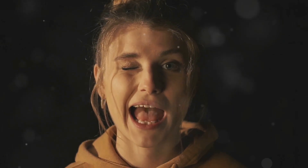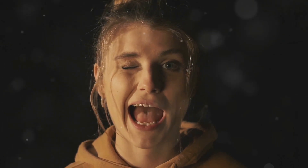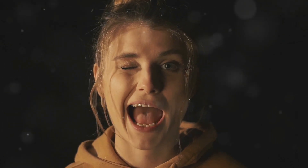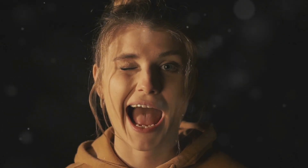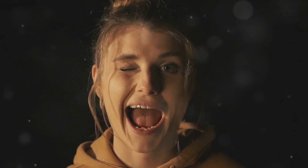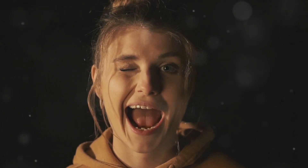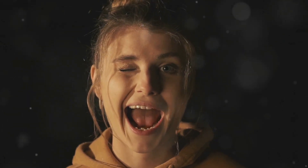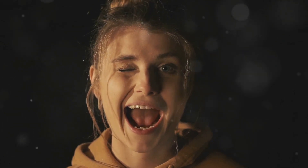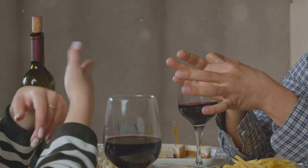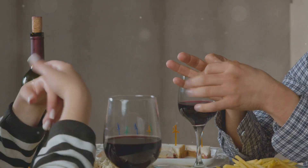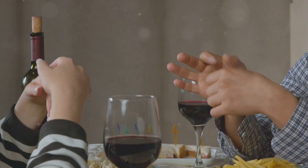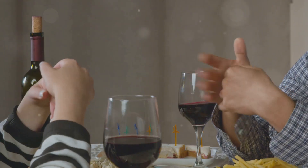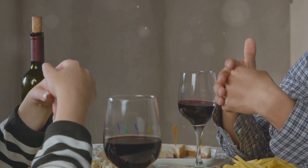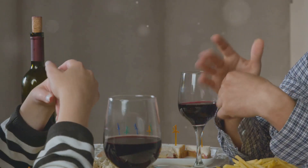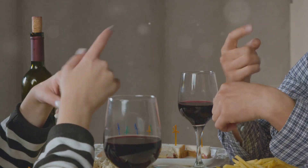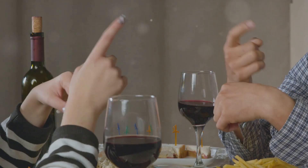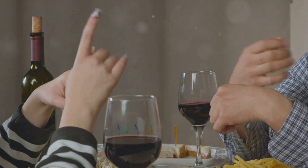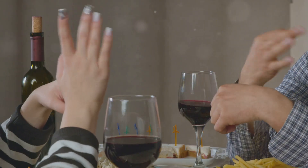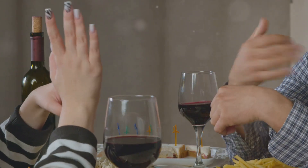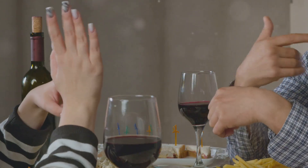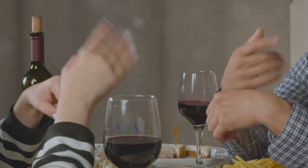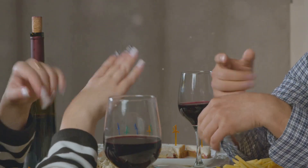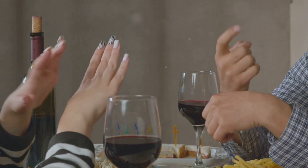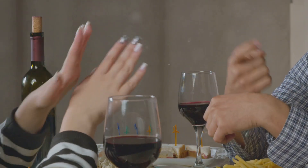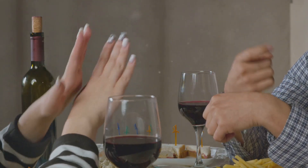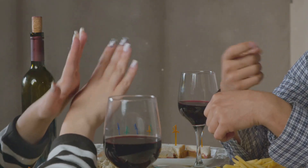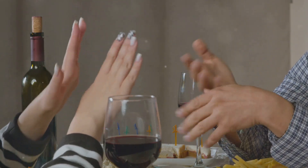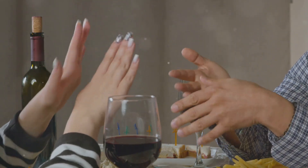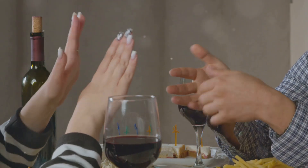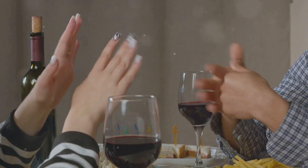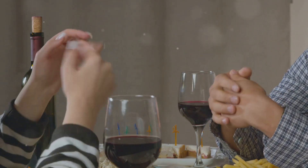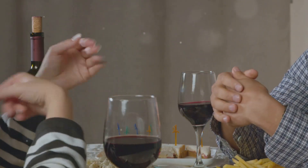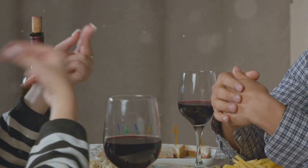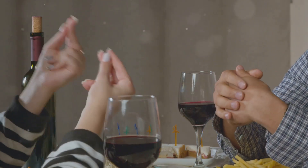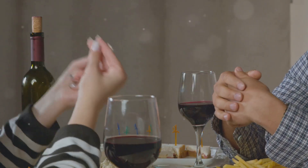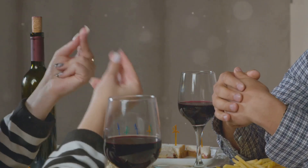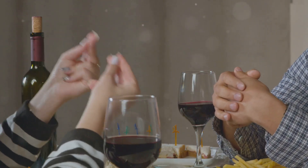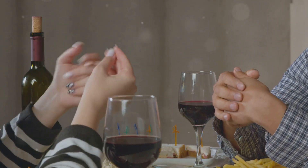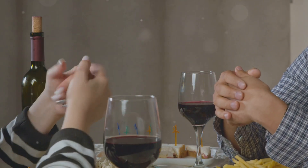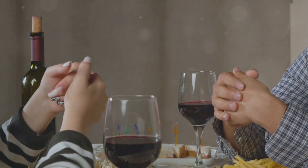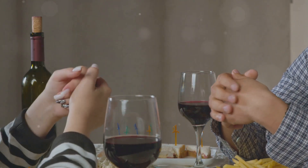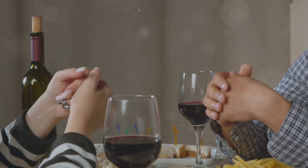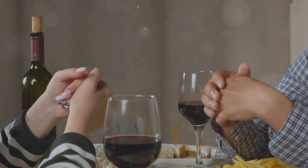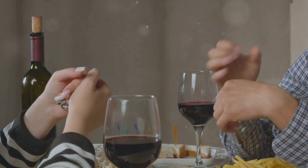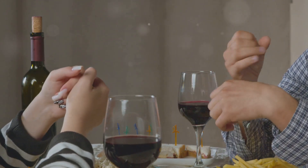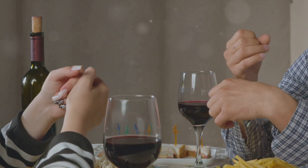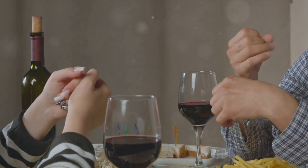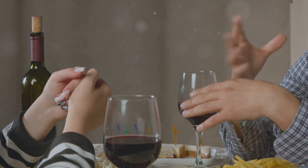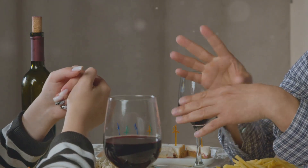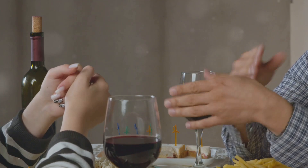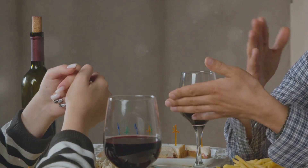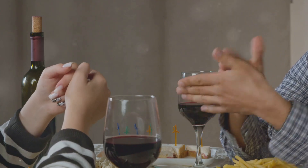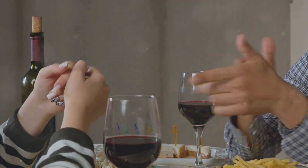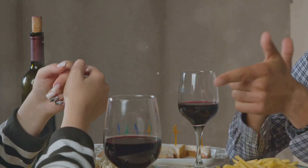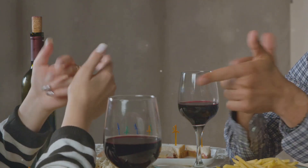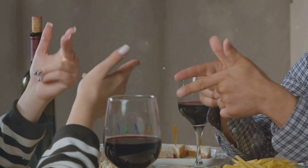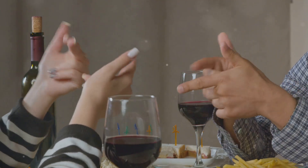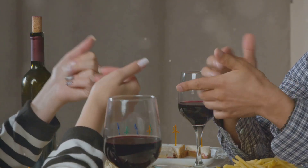of facial expressions and body language, you'll be well on your way to mastering ASL. Remember, like learning any new language, practice is